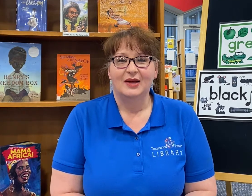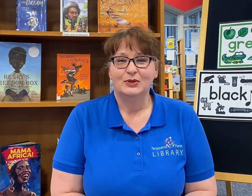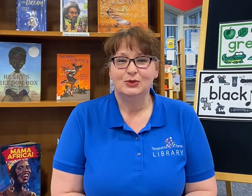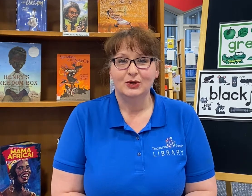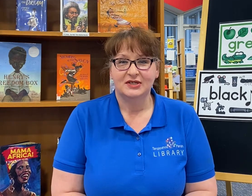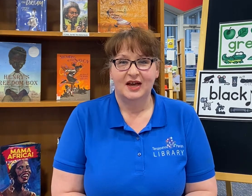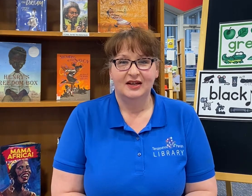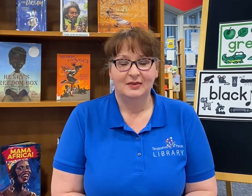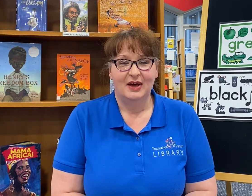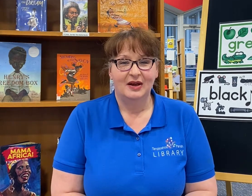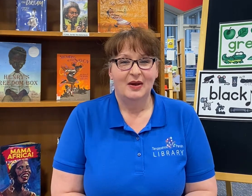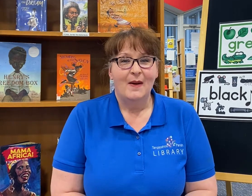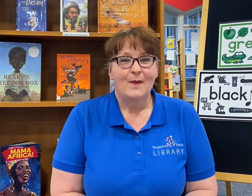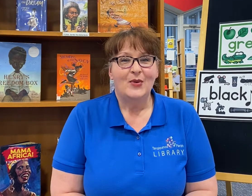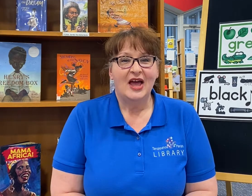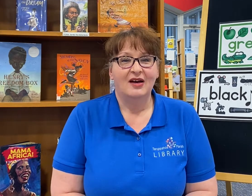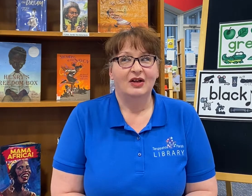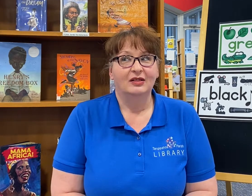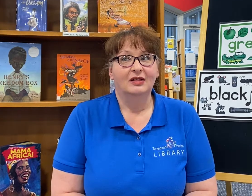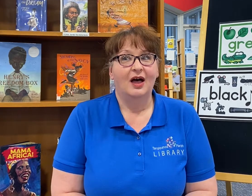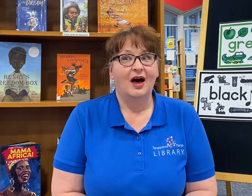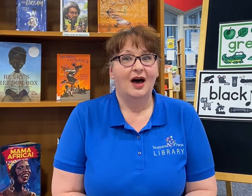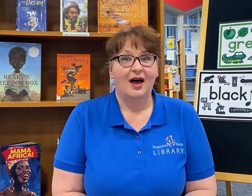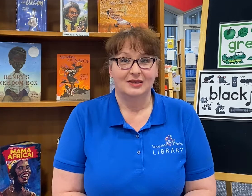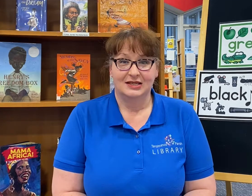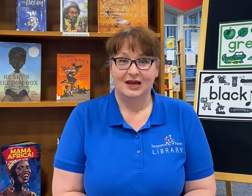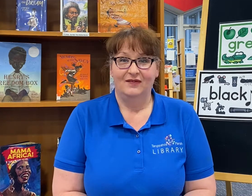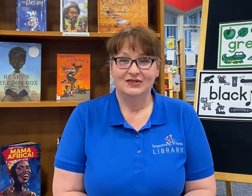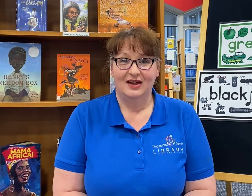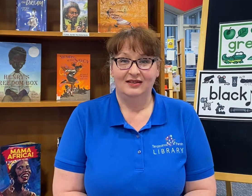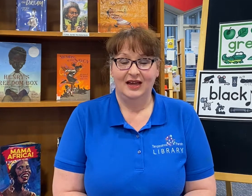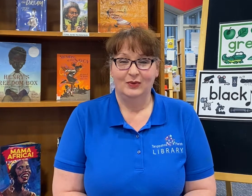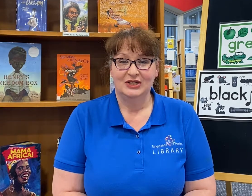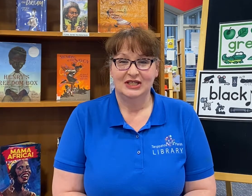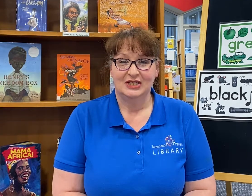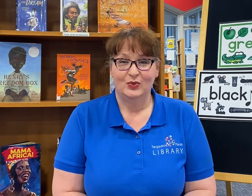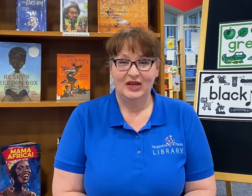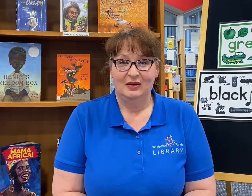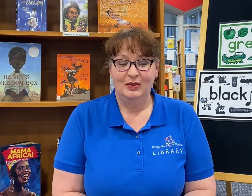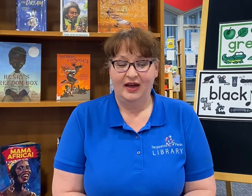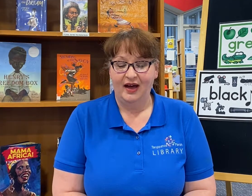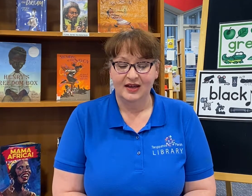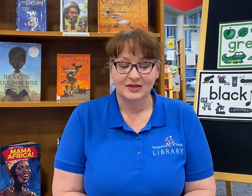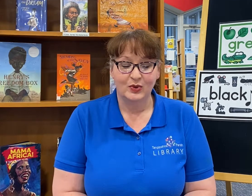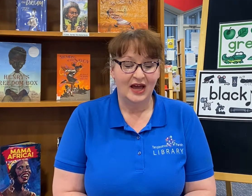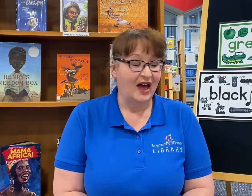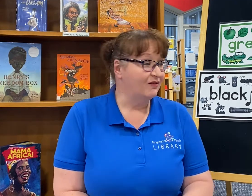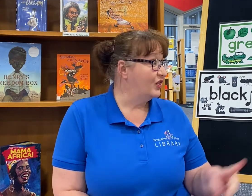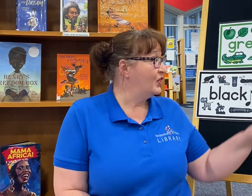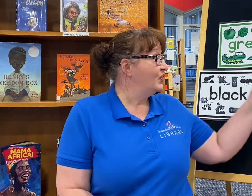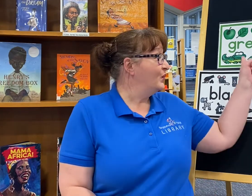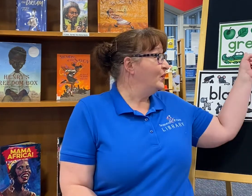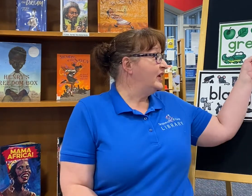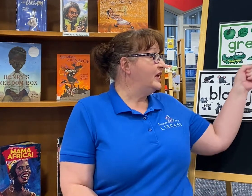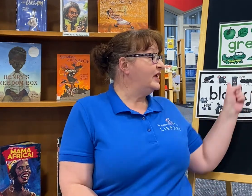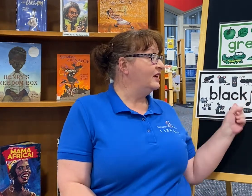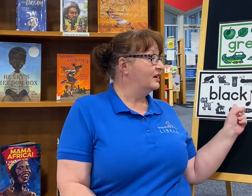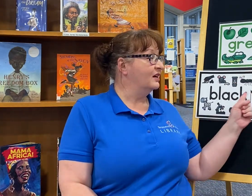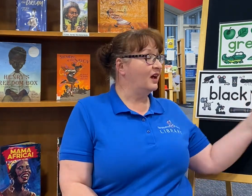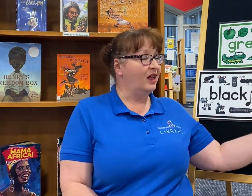super excited about it. We have a lot of sign language this week because we have three